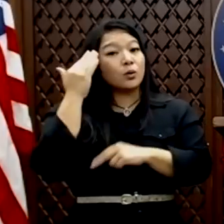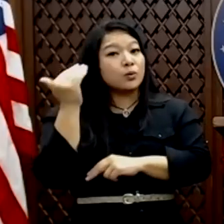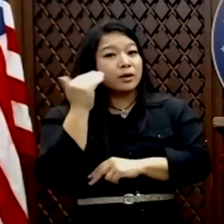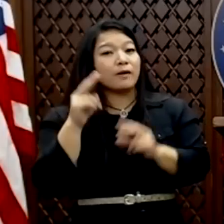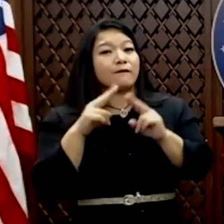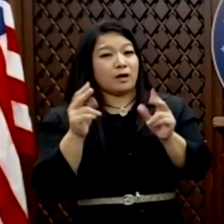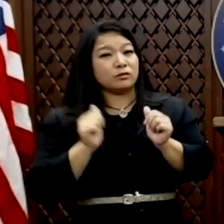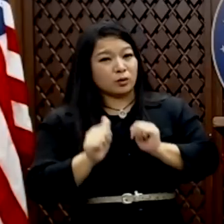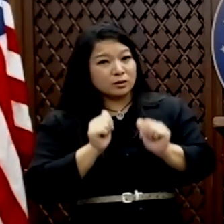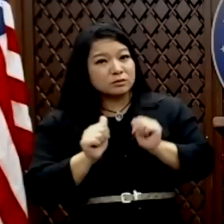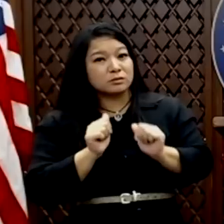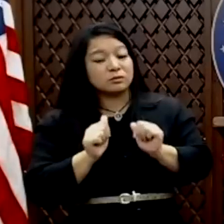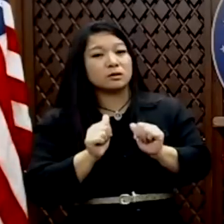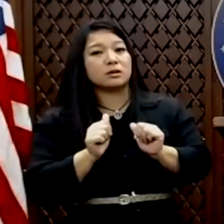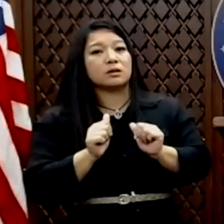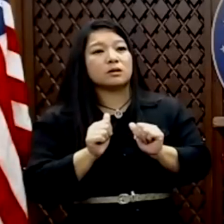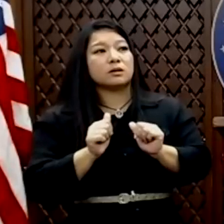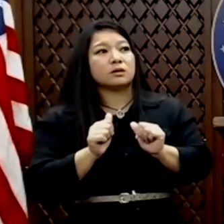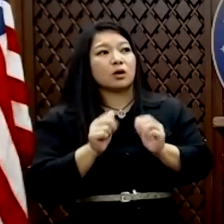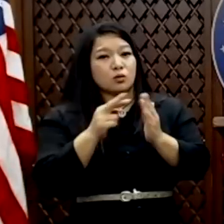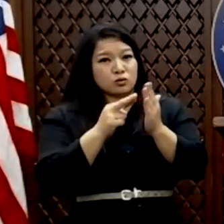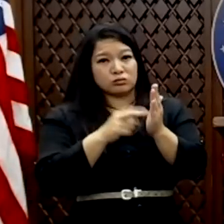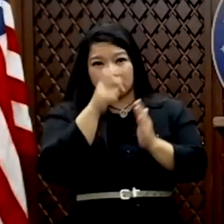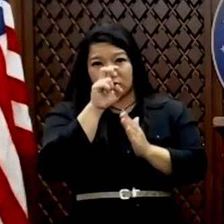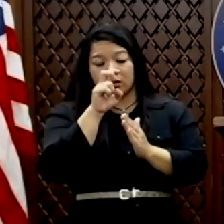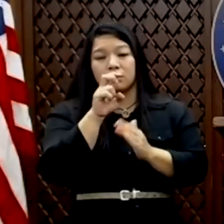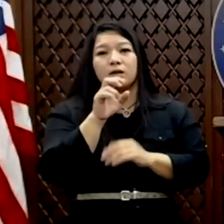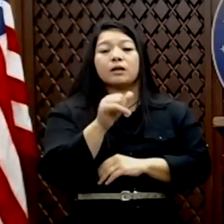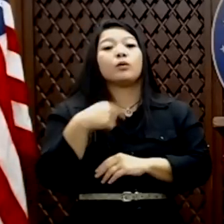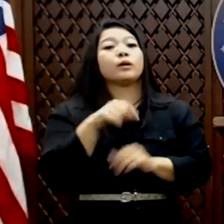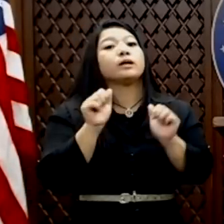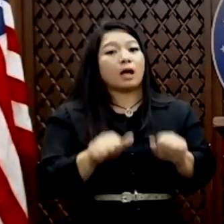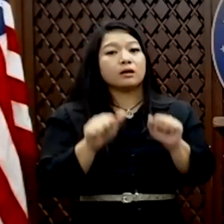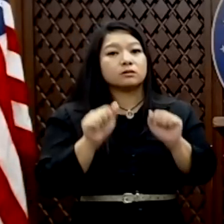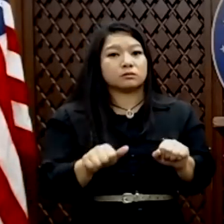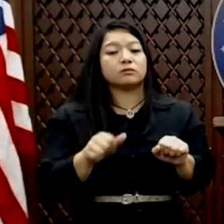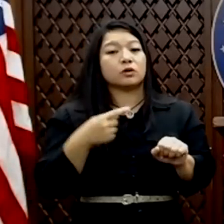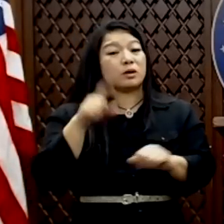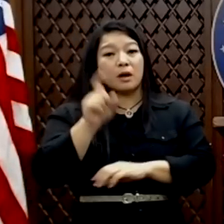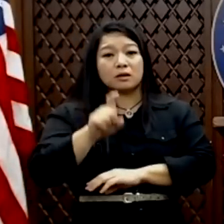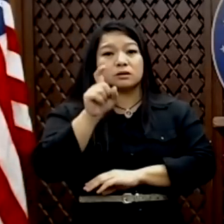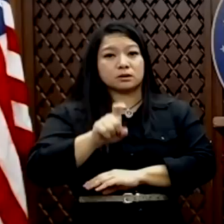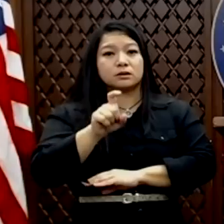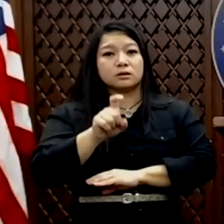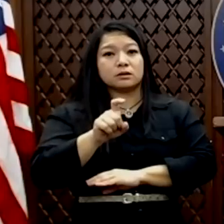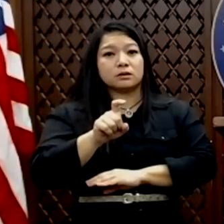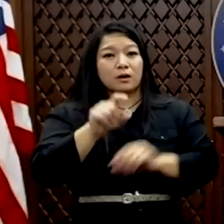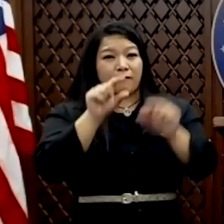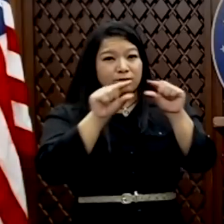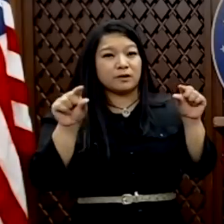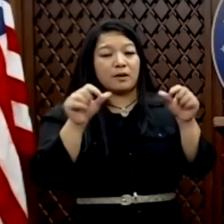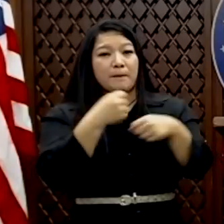very aggressively putting these measures in place, that we must flatten the